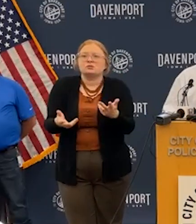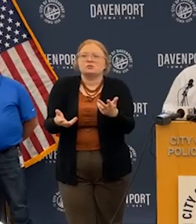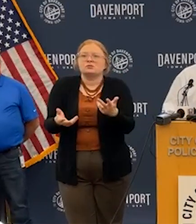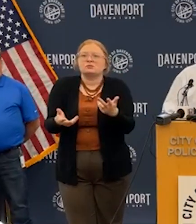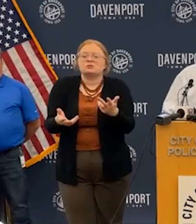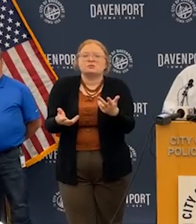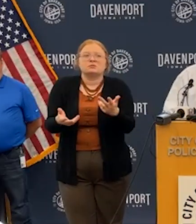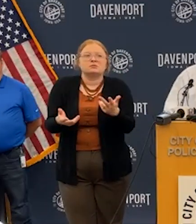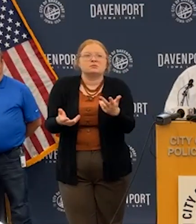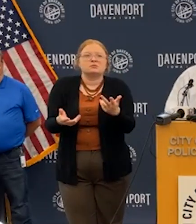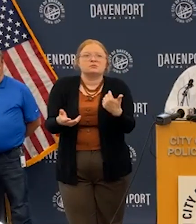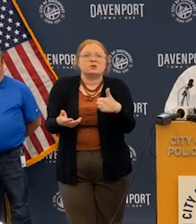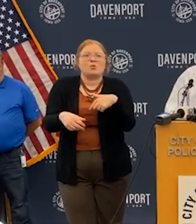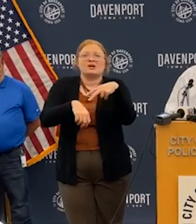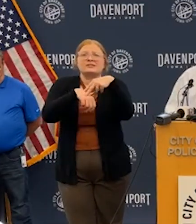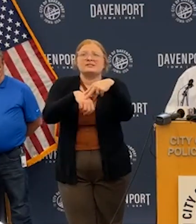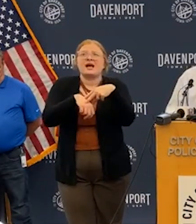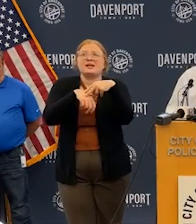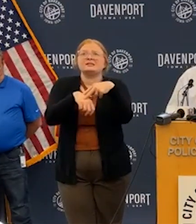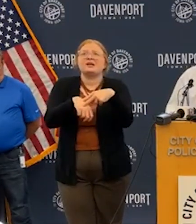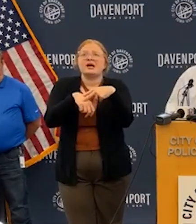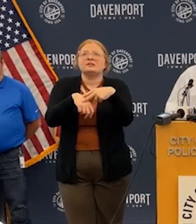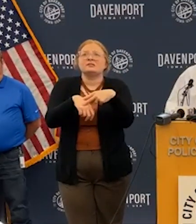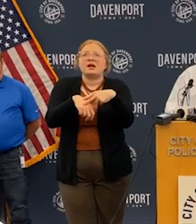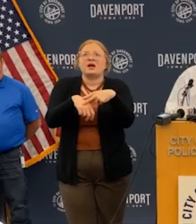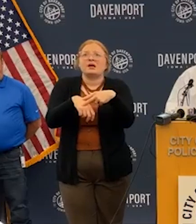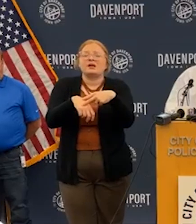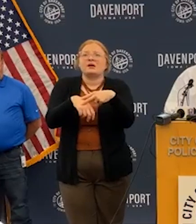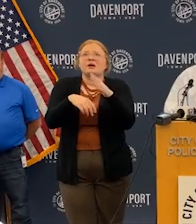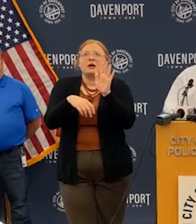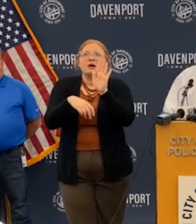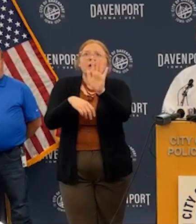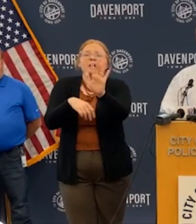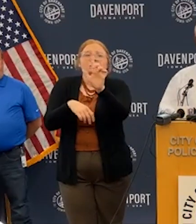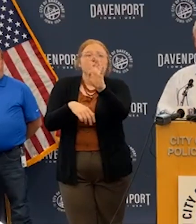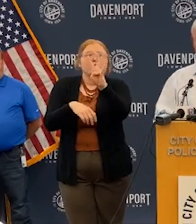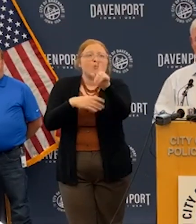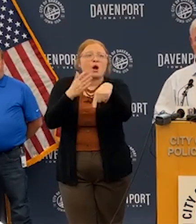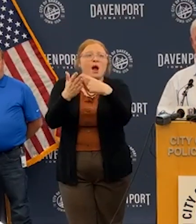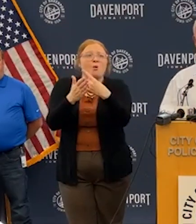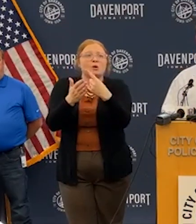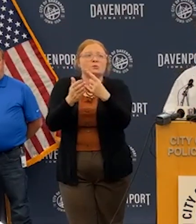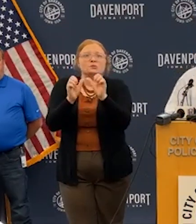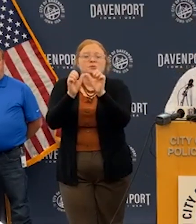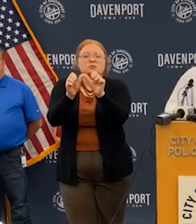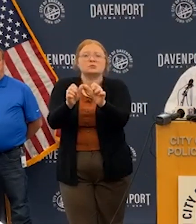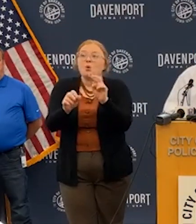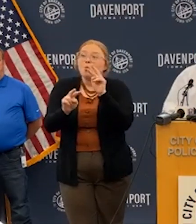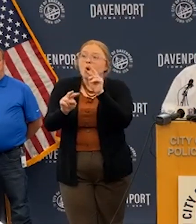straight, watching the teams come in and out of that building,